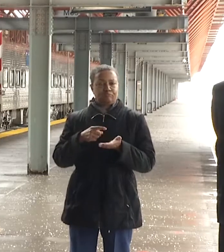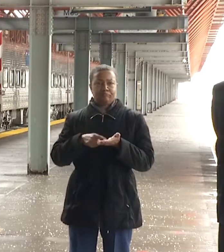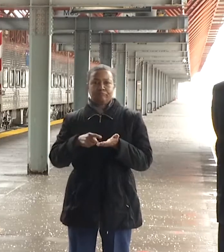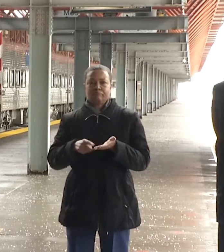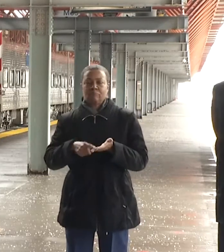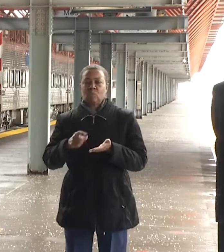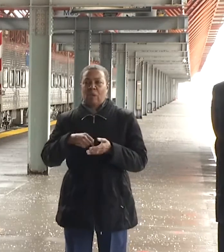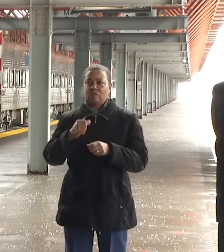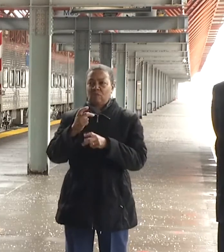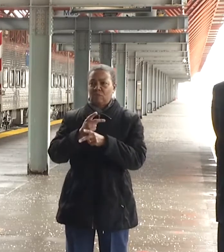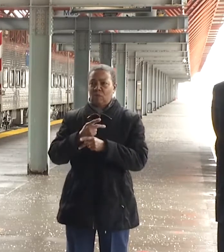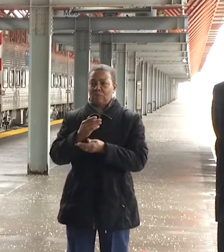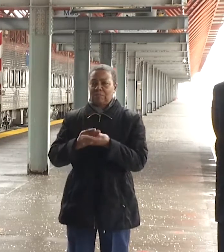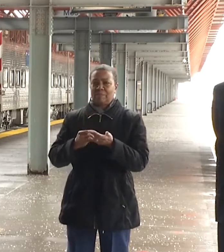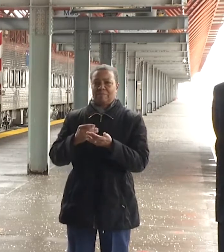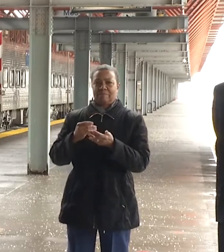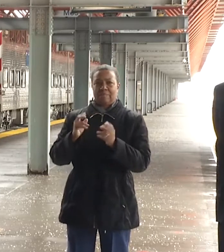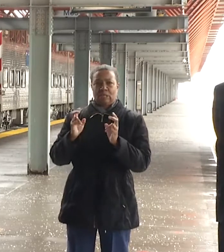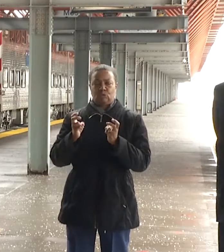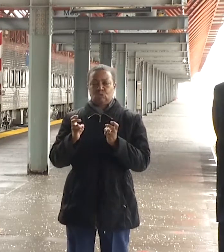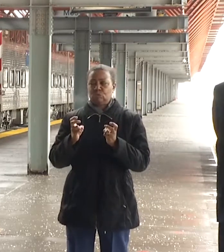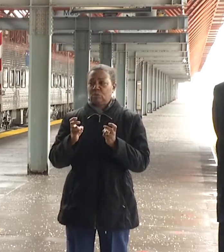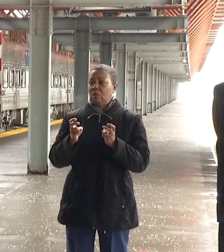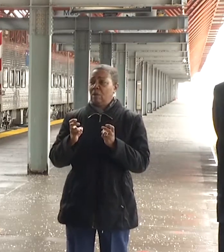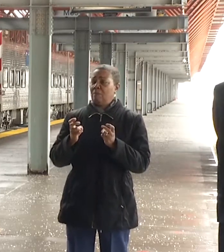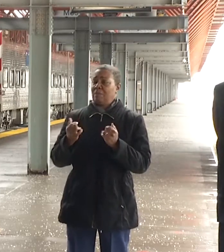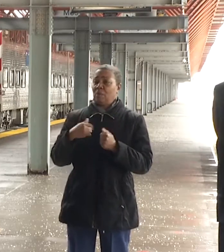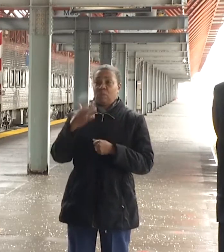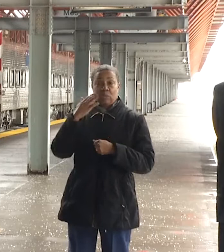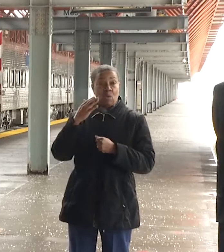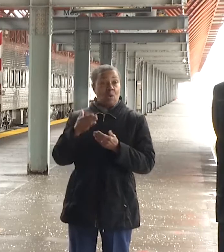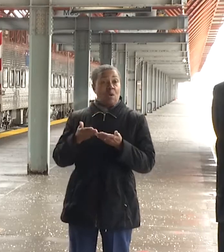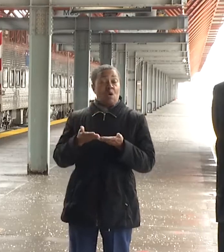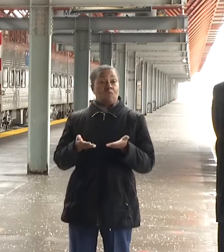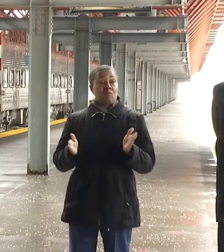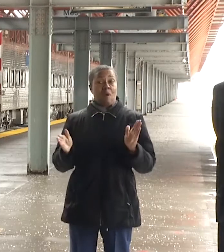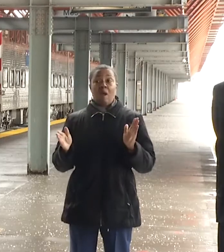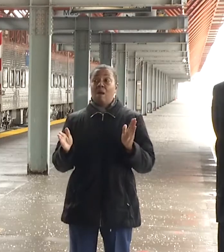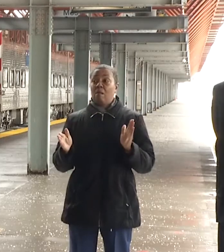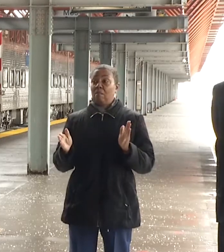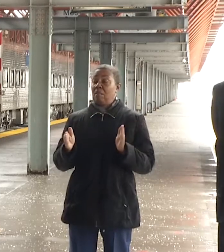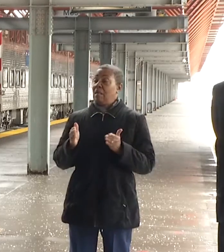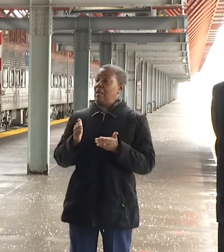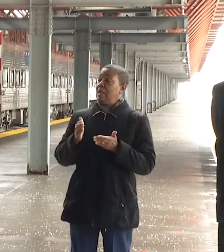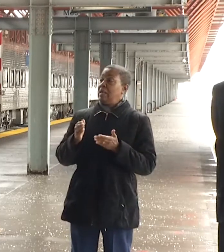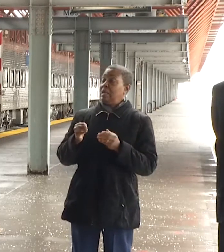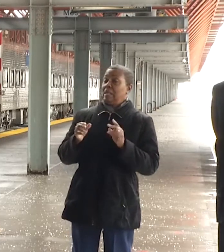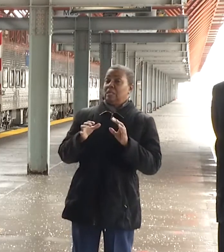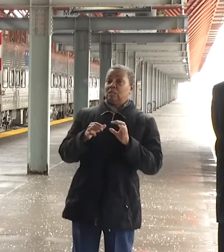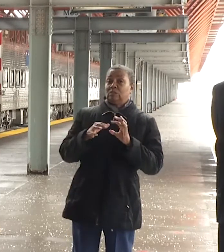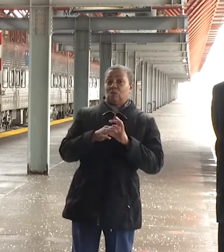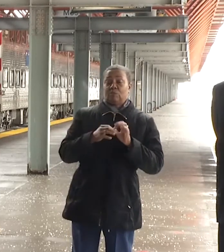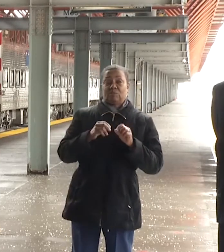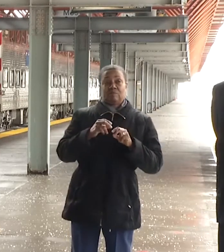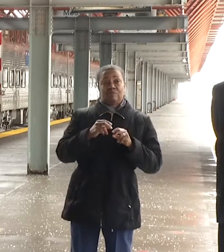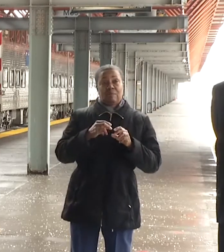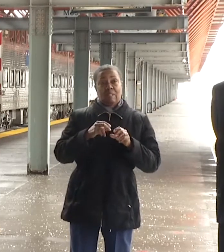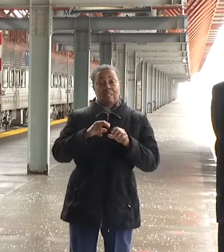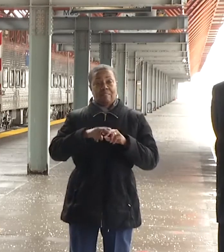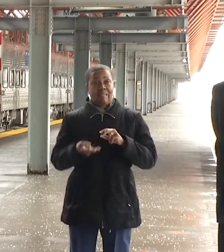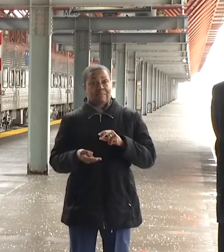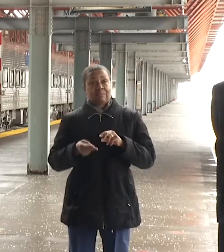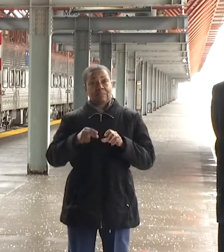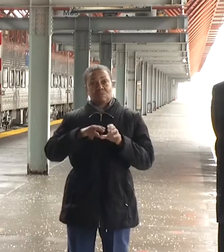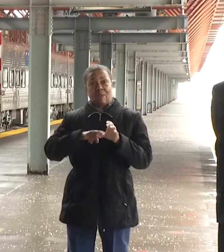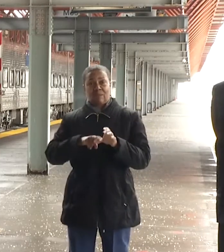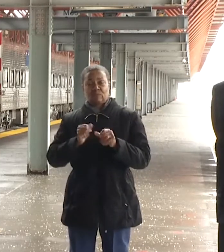have to work out some of these kinks. But at this time, we know, again, overall, as some transit ridership is down, we're going to have to just closely monitor